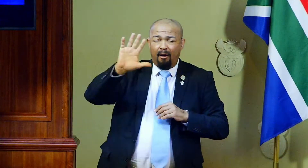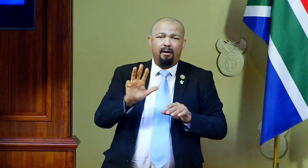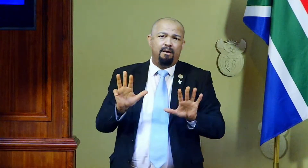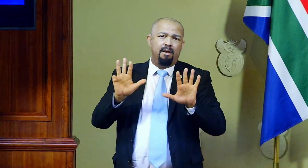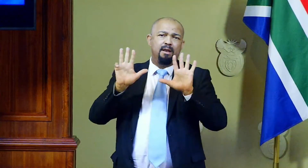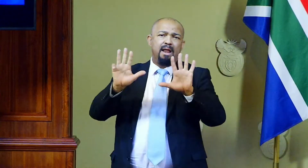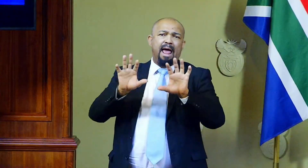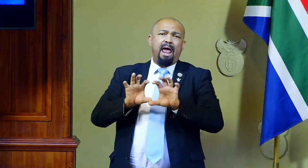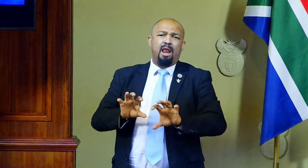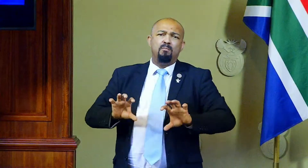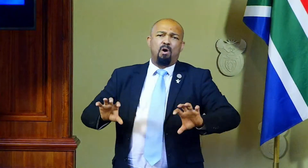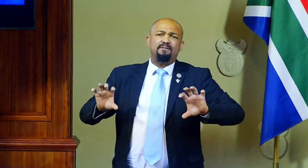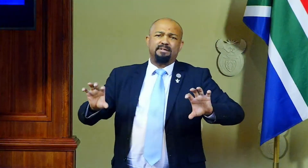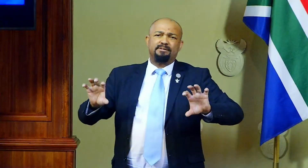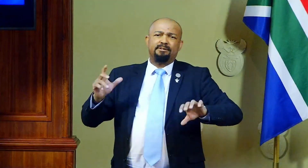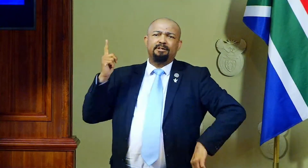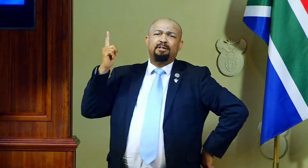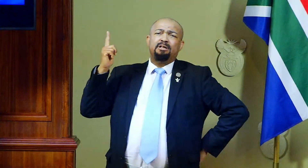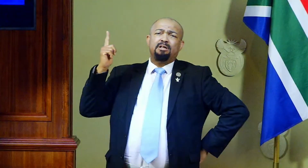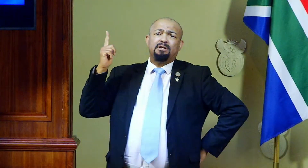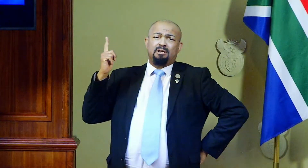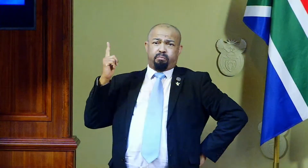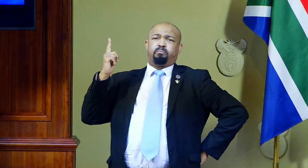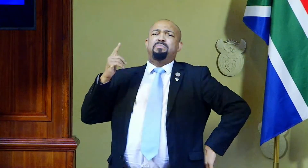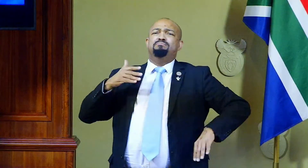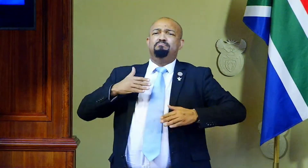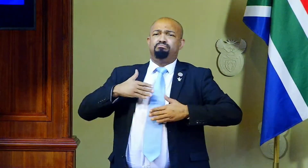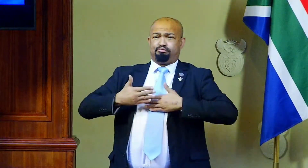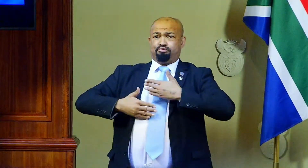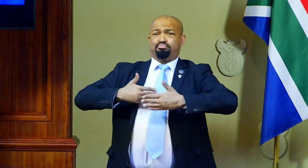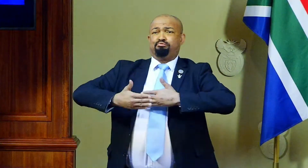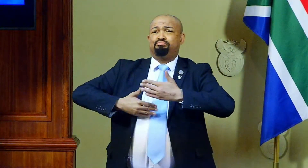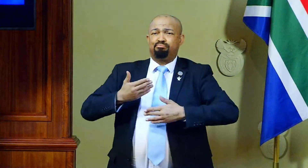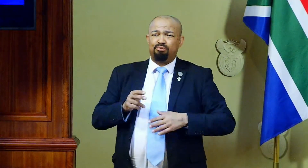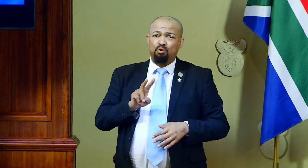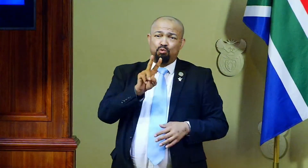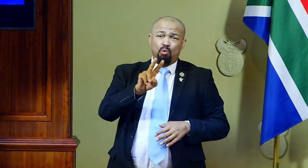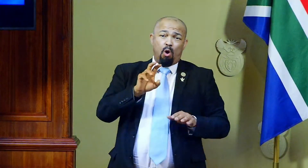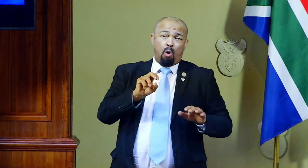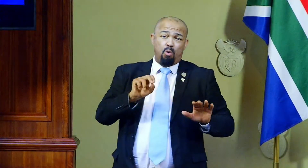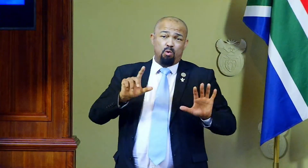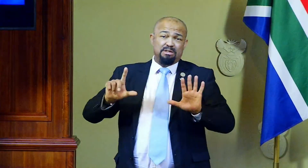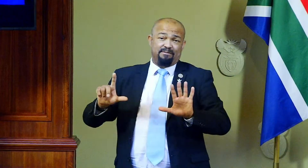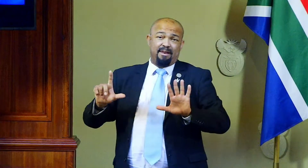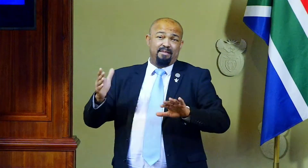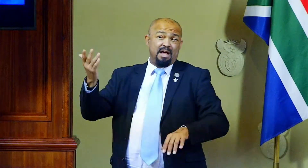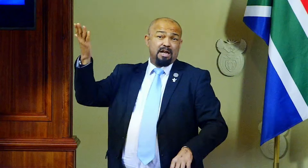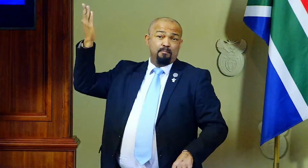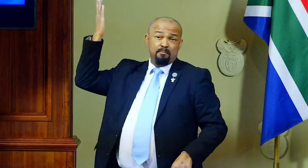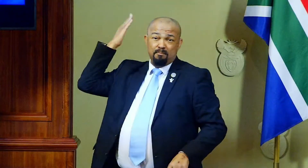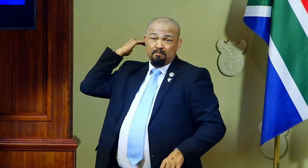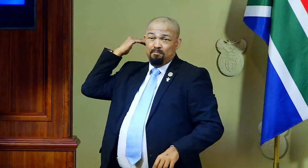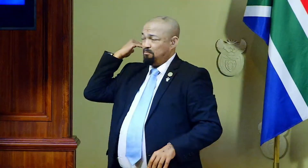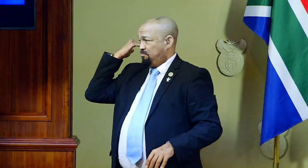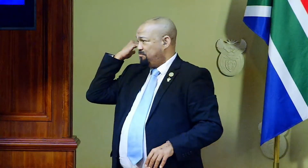deaf community in South Africa, in all 9 provinces, started